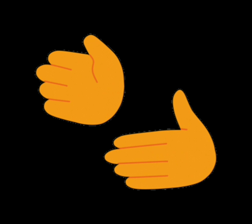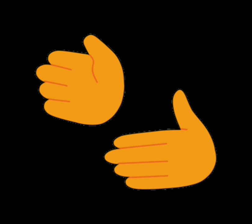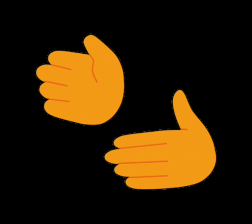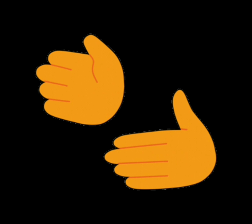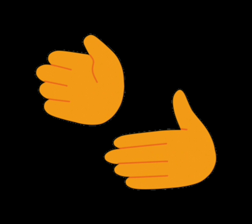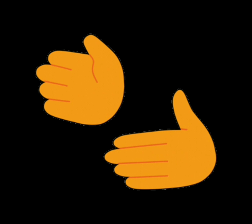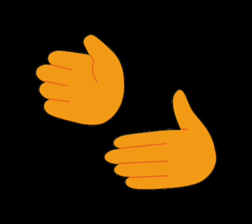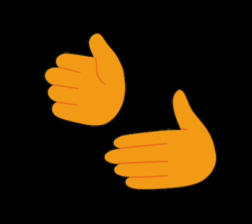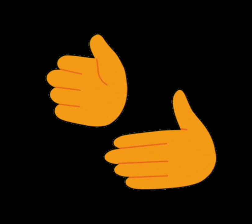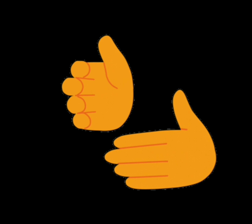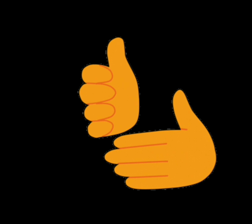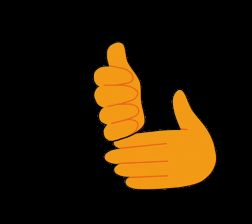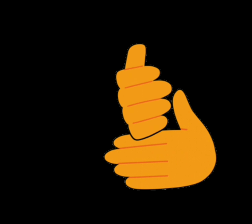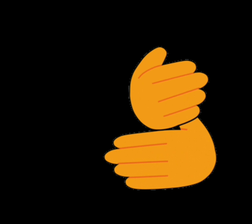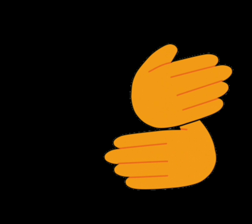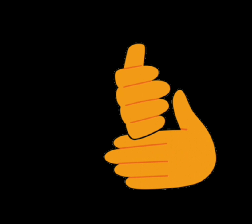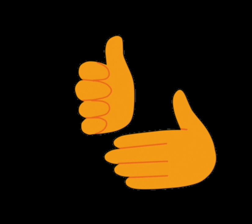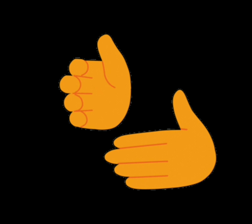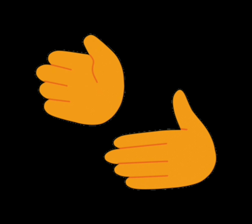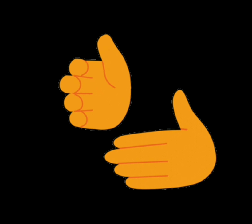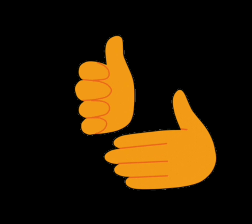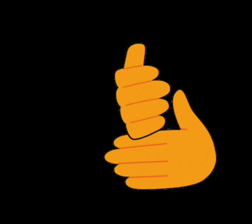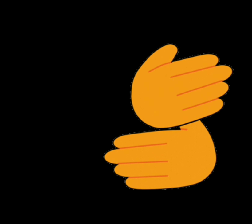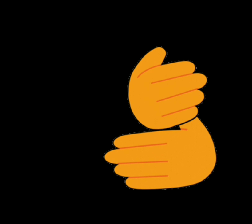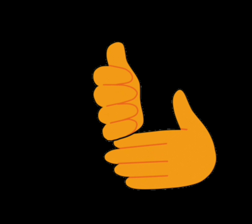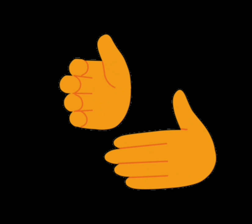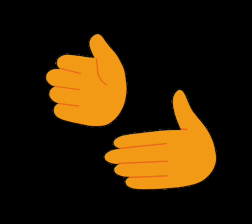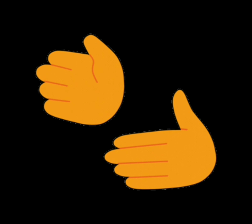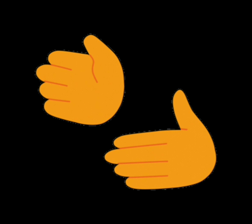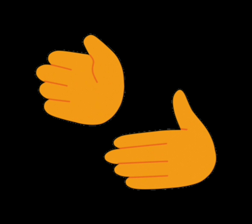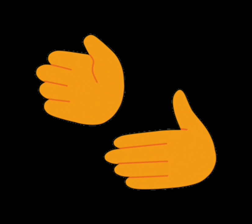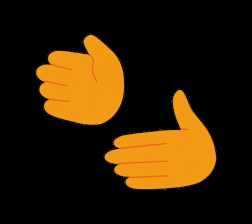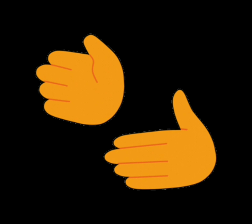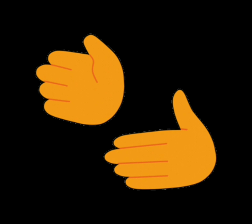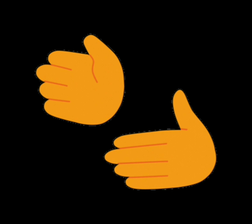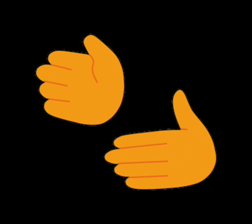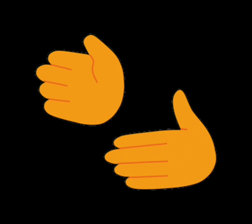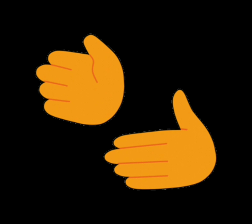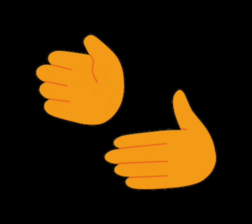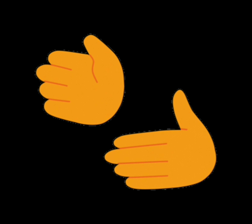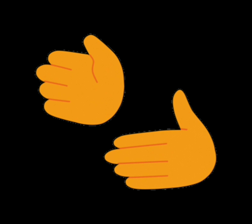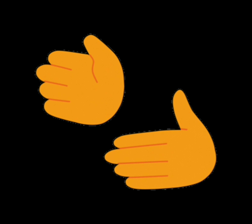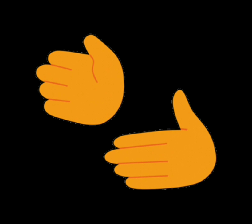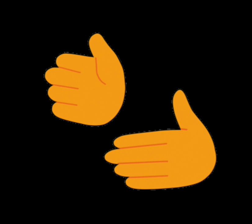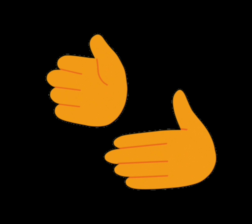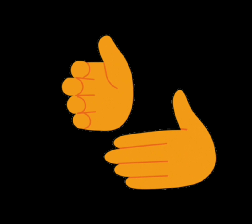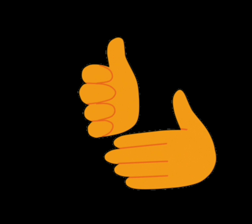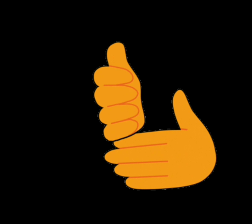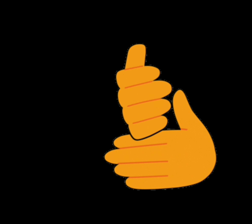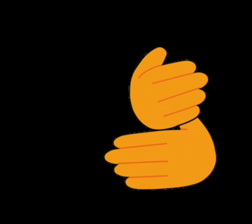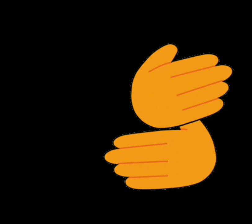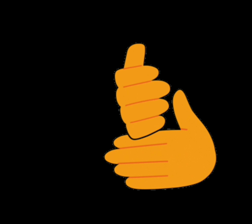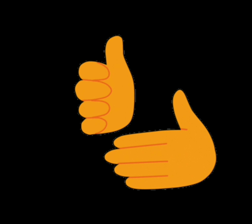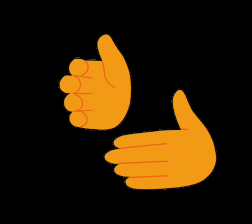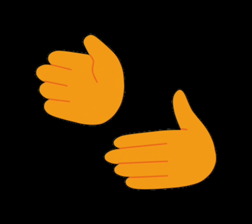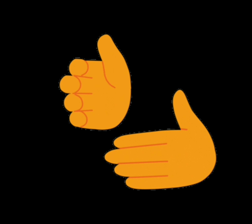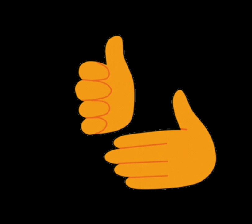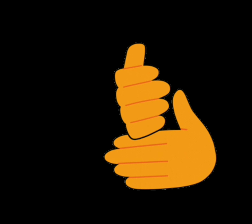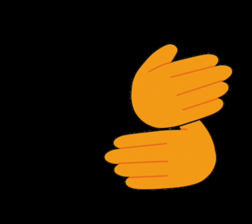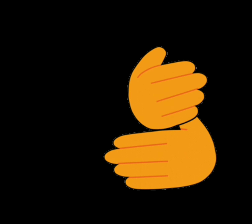non-dominant arm with hand open flat and perpendicular to your body, with thumb pointing up. Your dominant hand will make a loose T shape